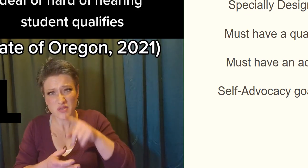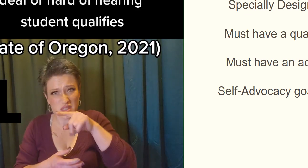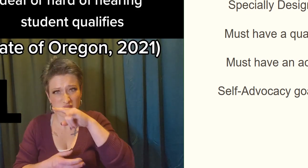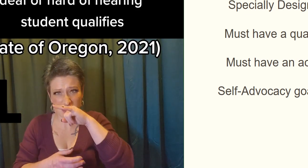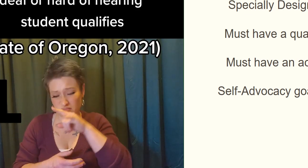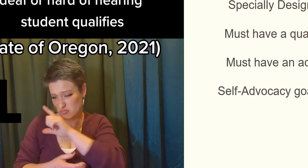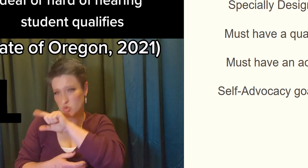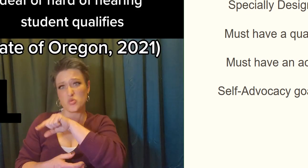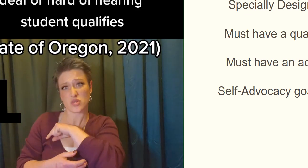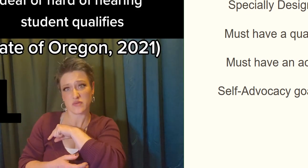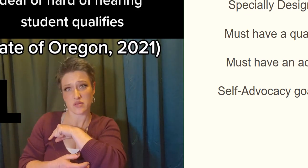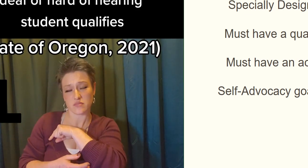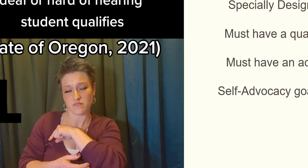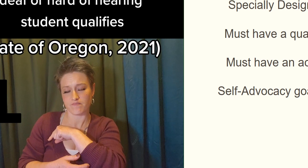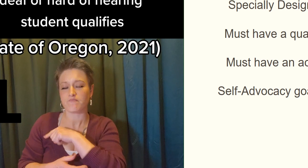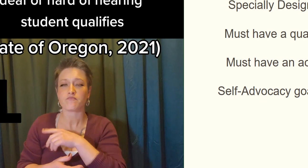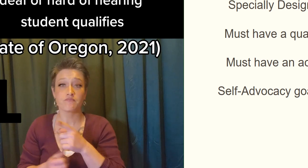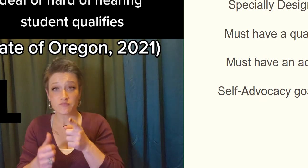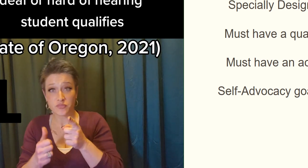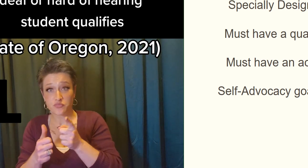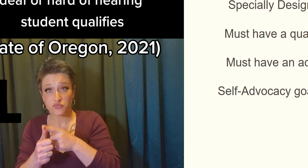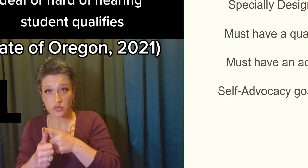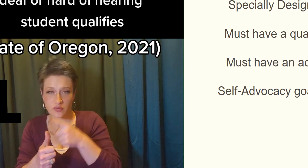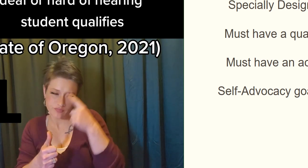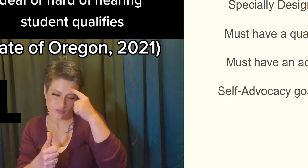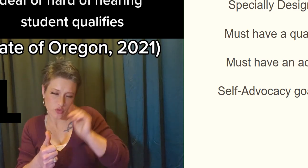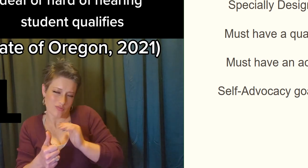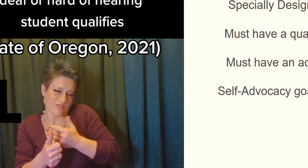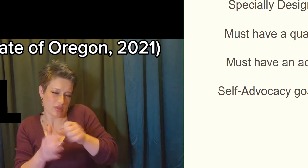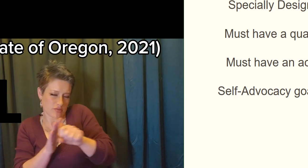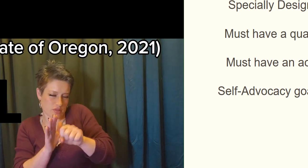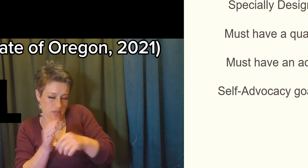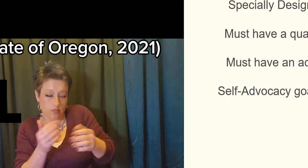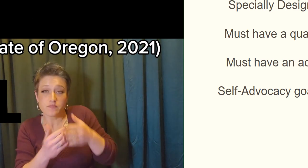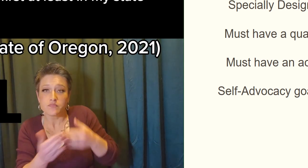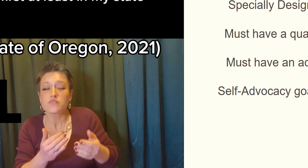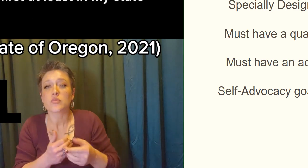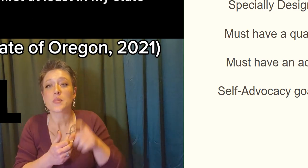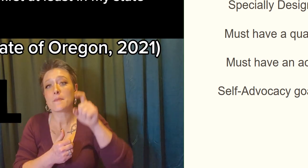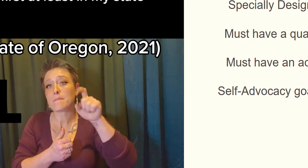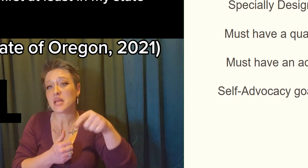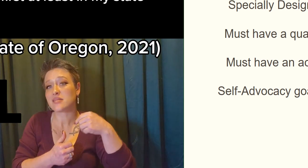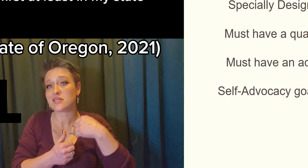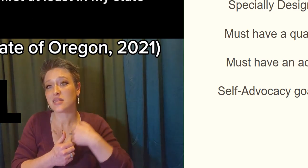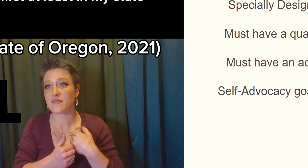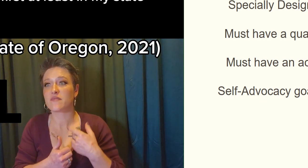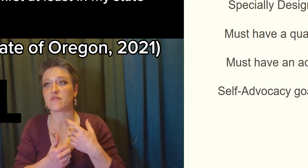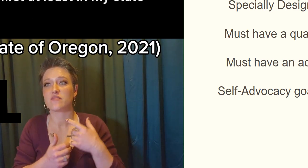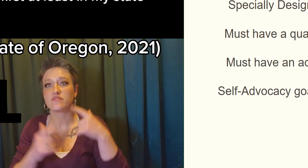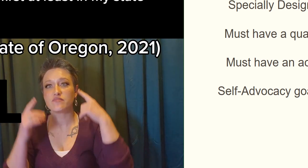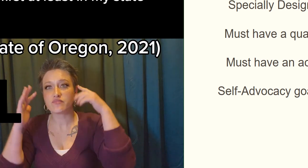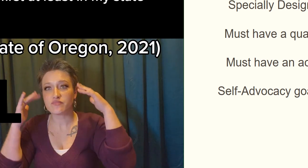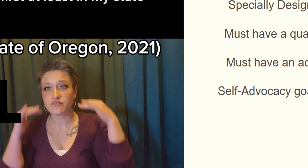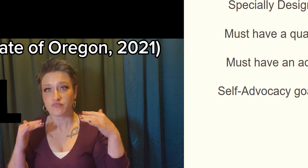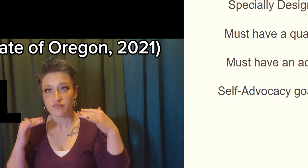So how do we decide if a deaf or hard of hearing student qualifies? First, at least in my